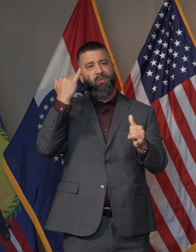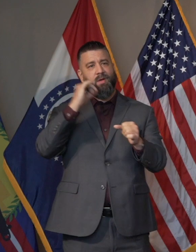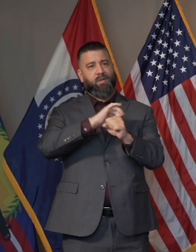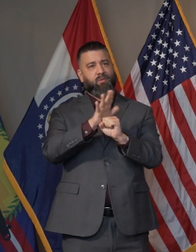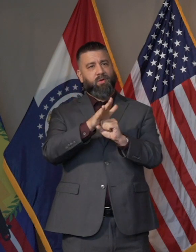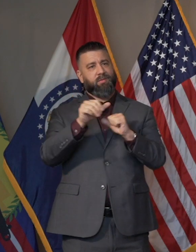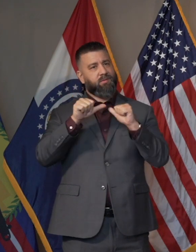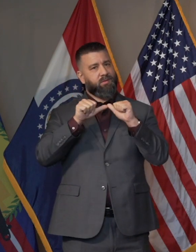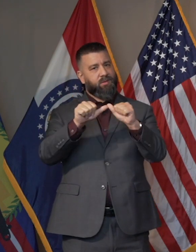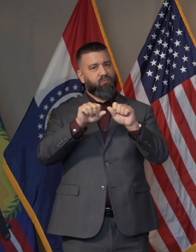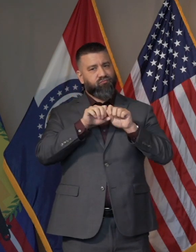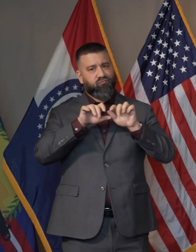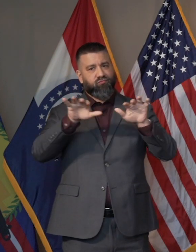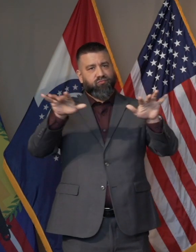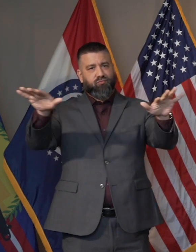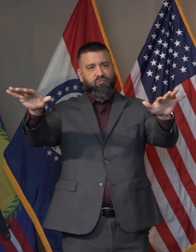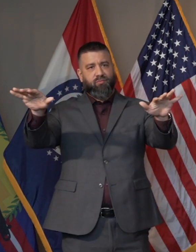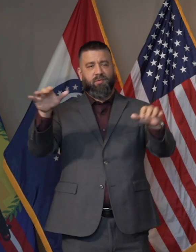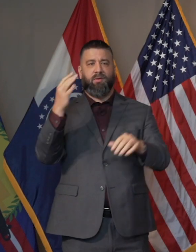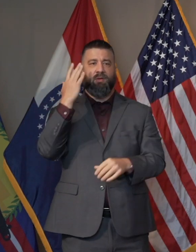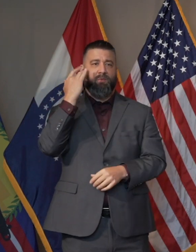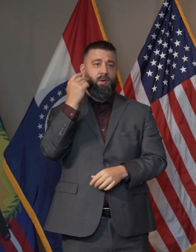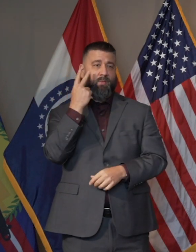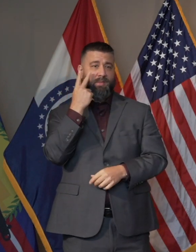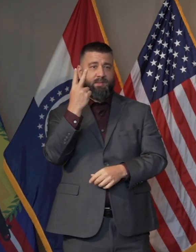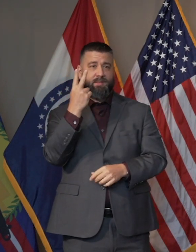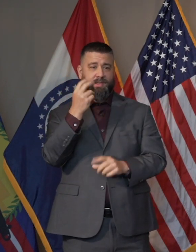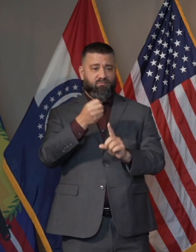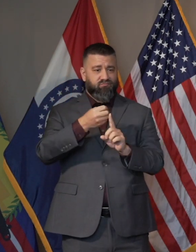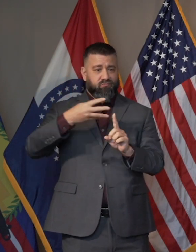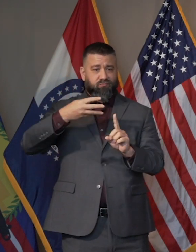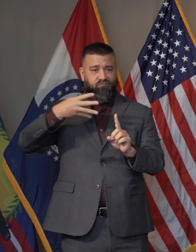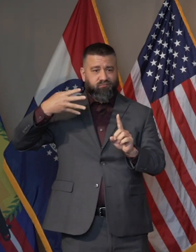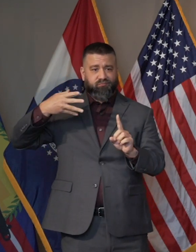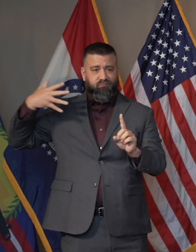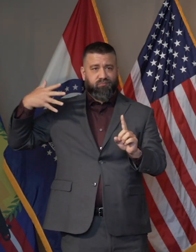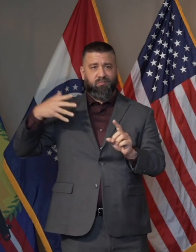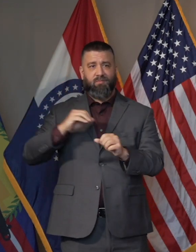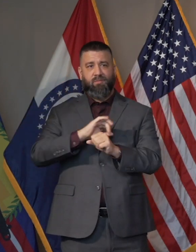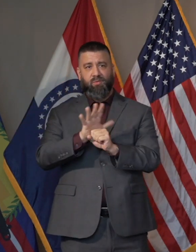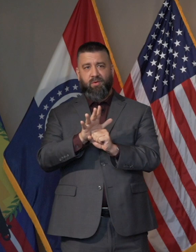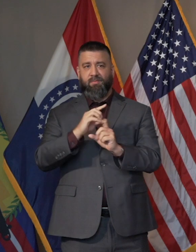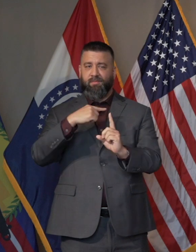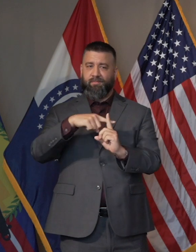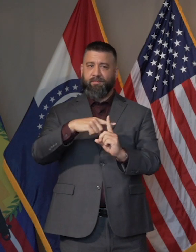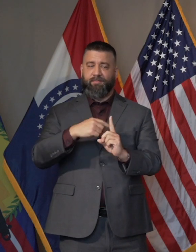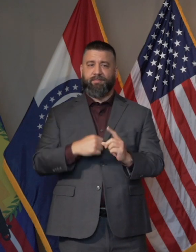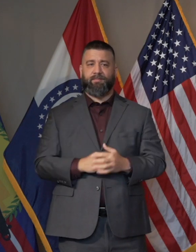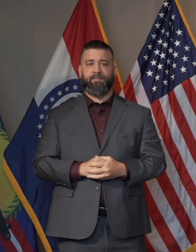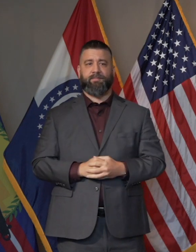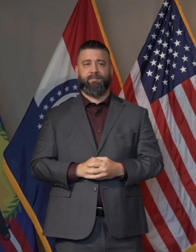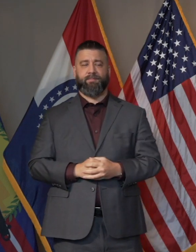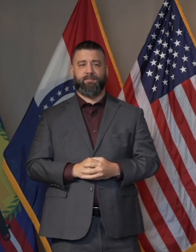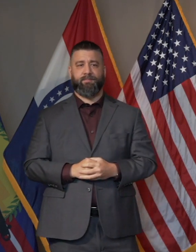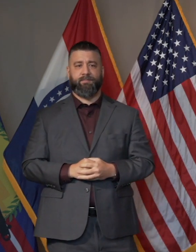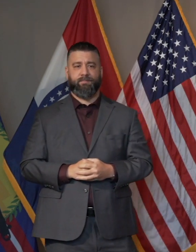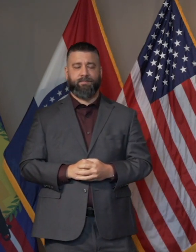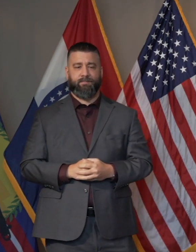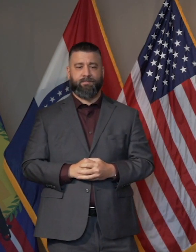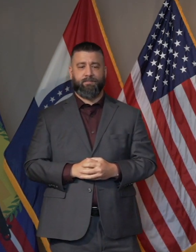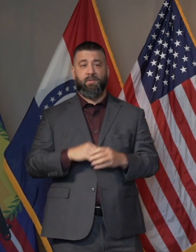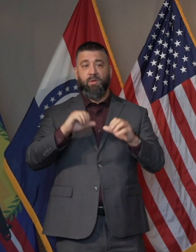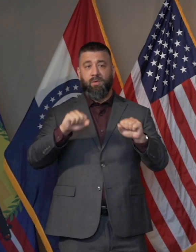rage across our community. That's why we're seeing an exponential increase in the number of viruses. This transmission